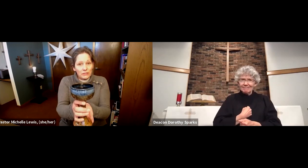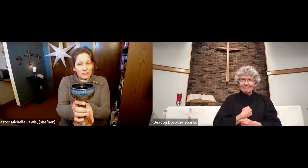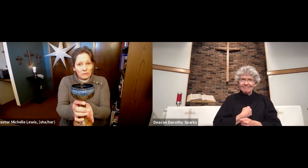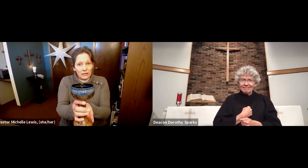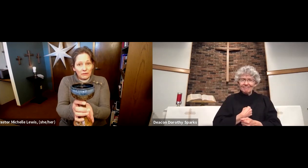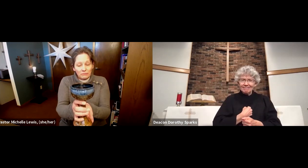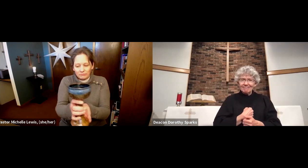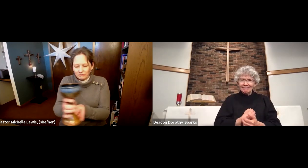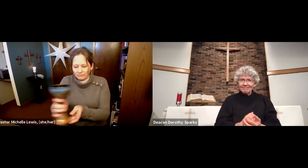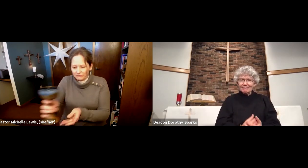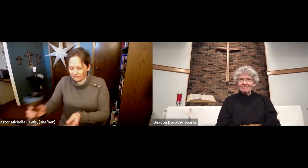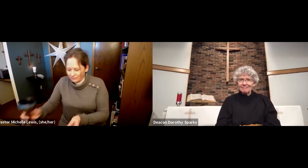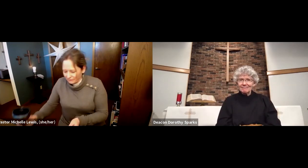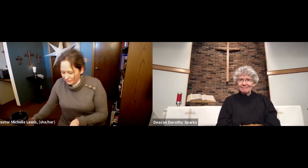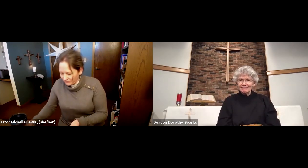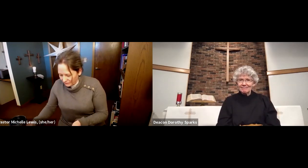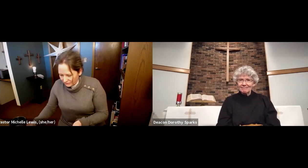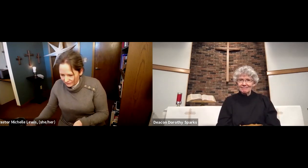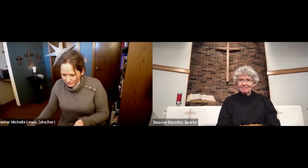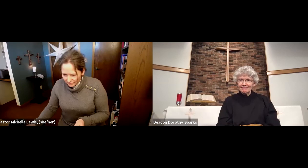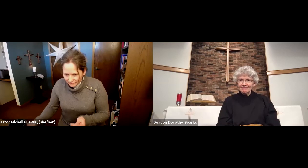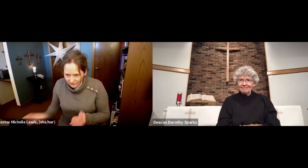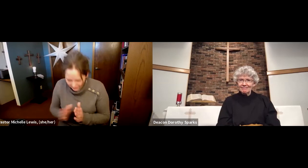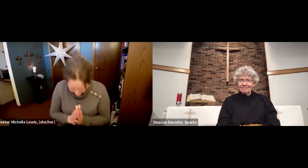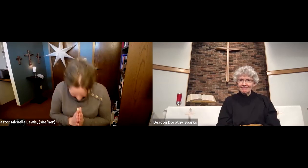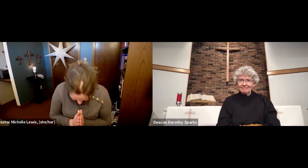Do this for the remembrance of me."